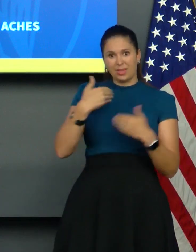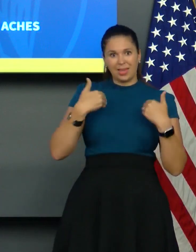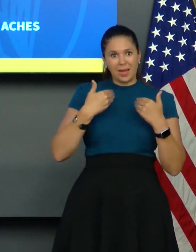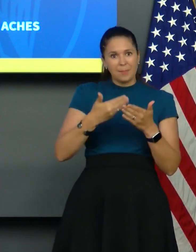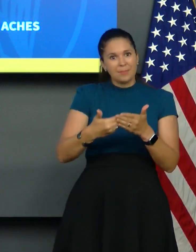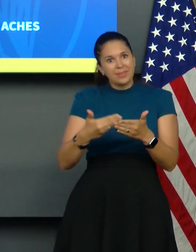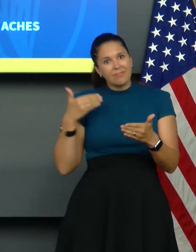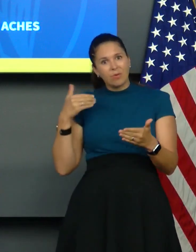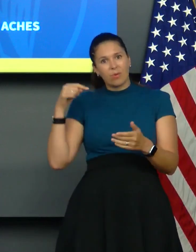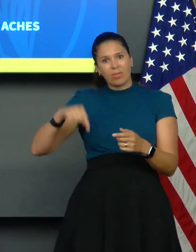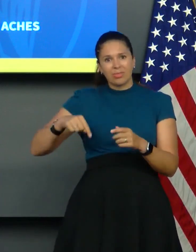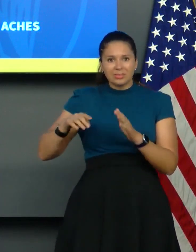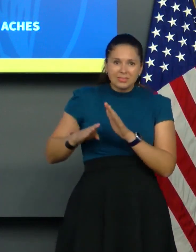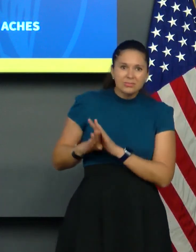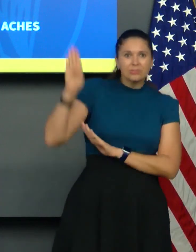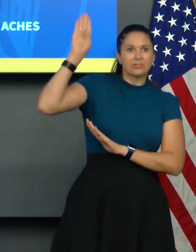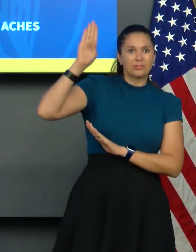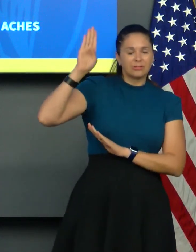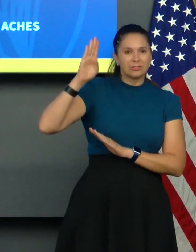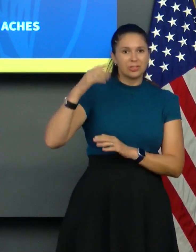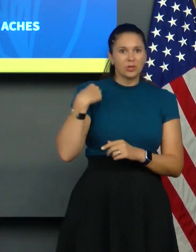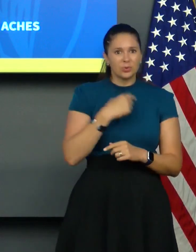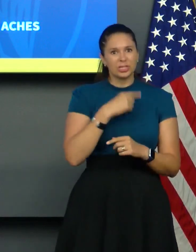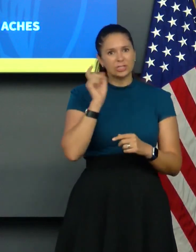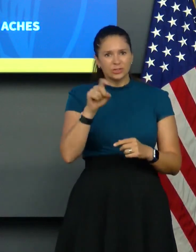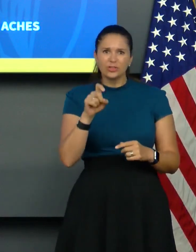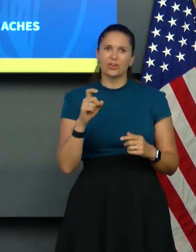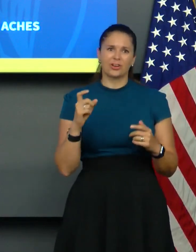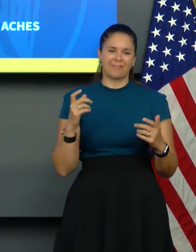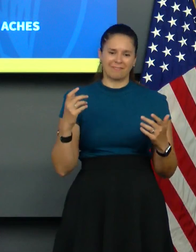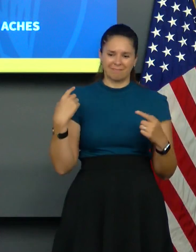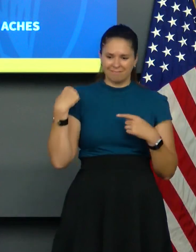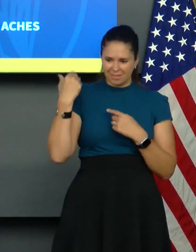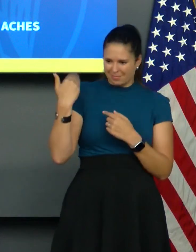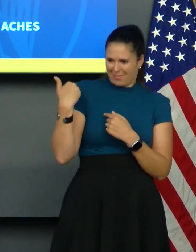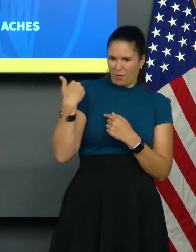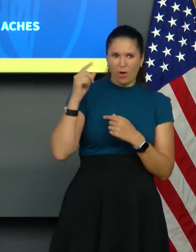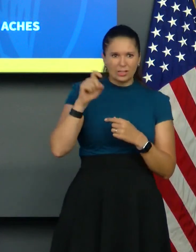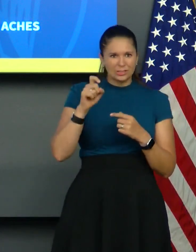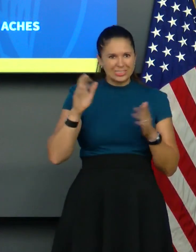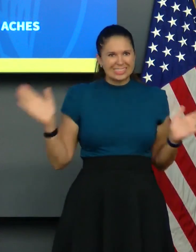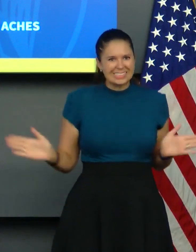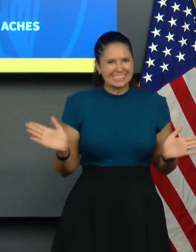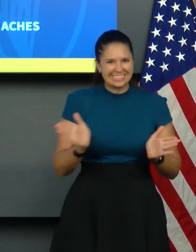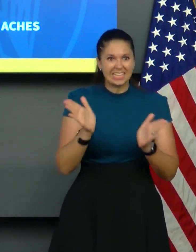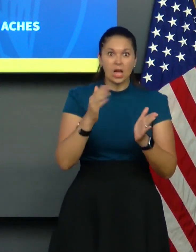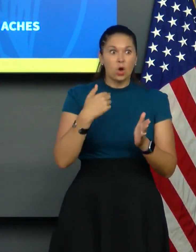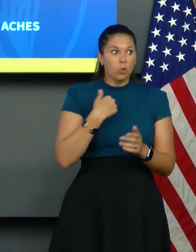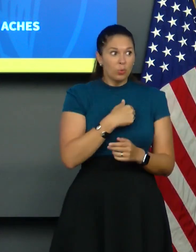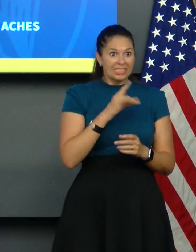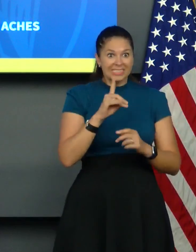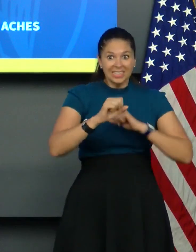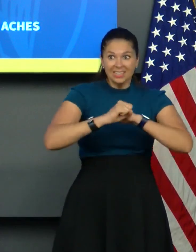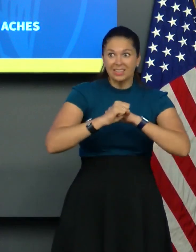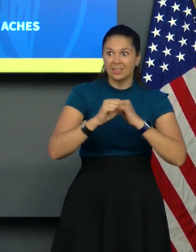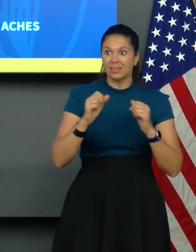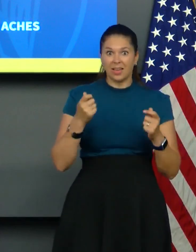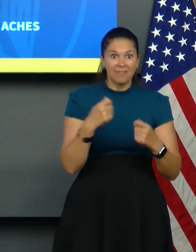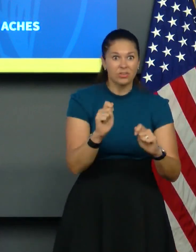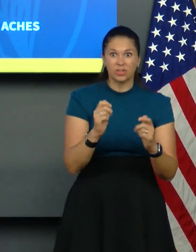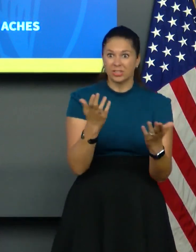surge in order to get more people vaccinated. It wasn't for a lack of effort. It wasn't because the vaccine wasn't